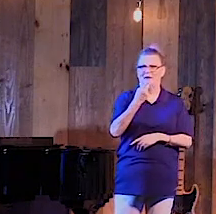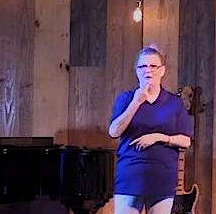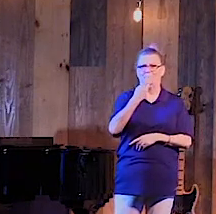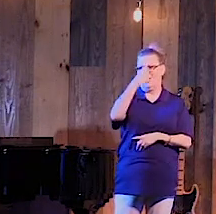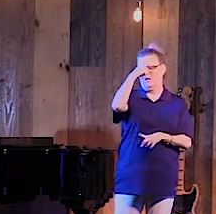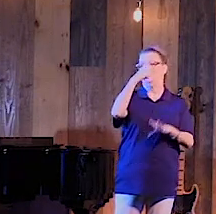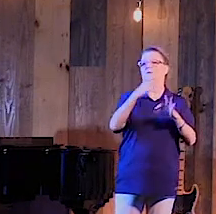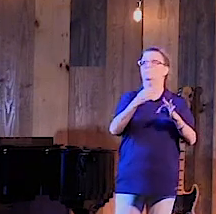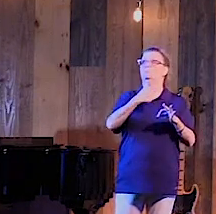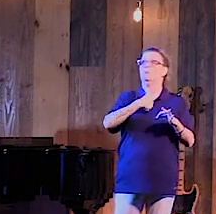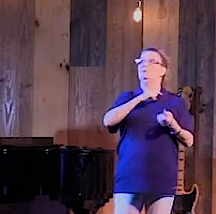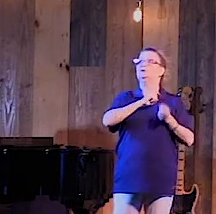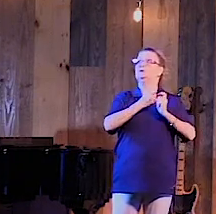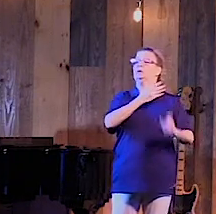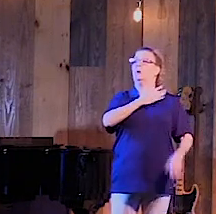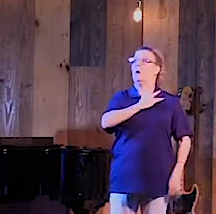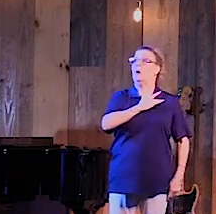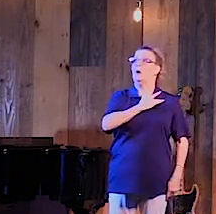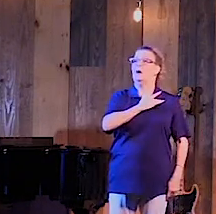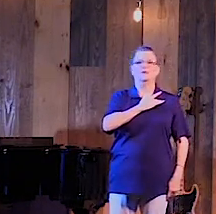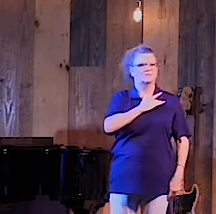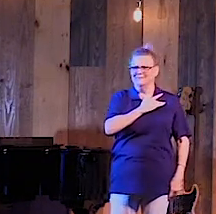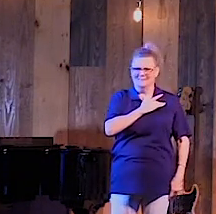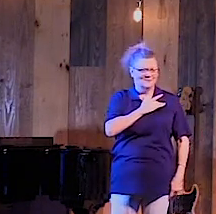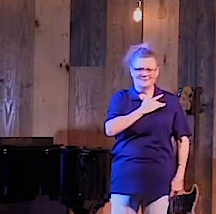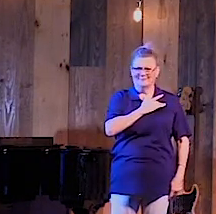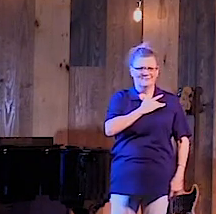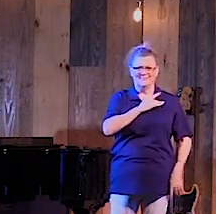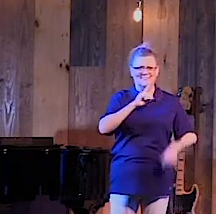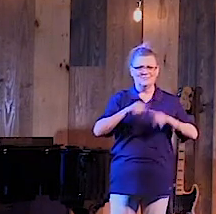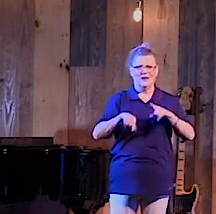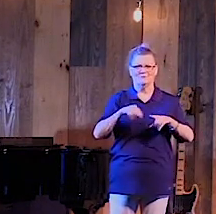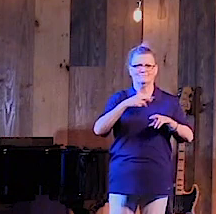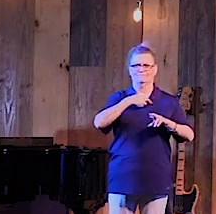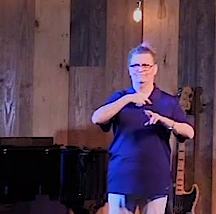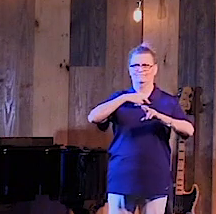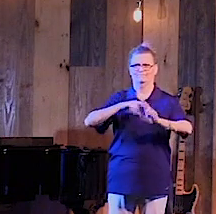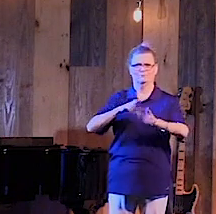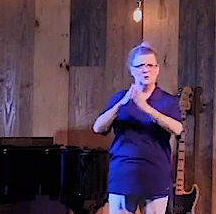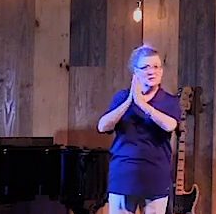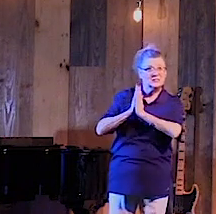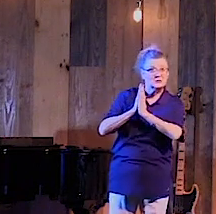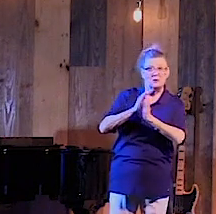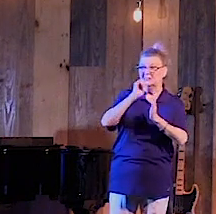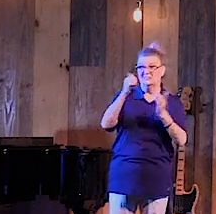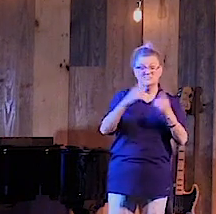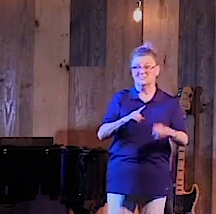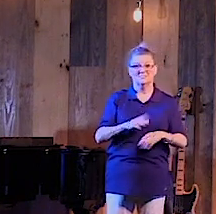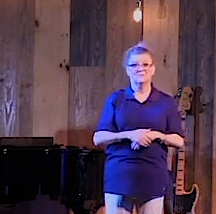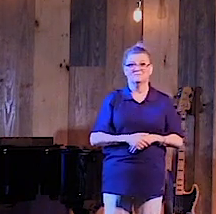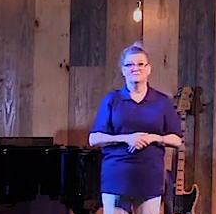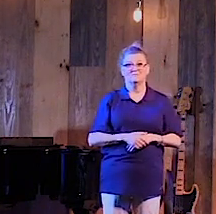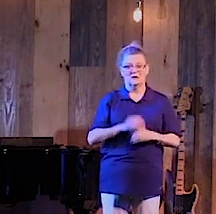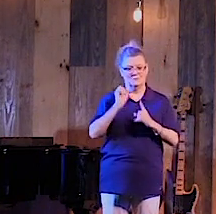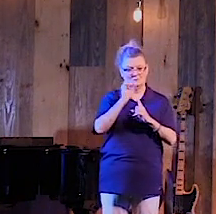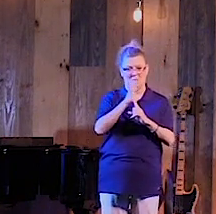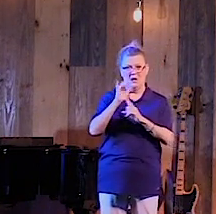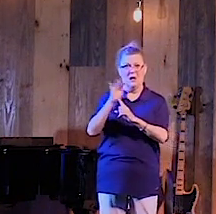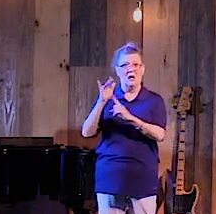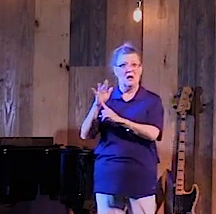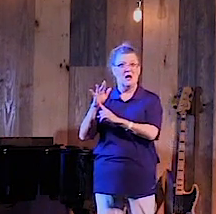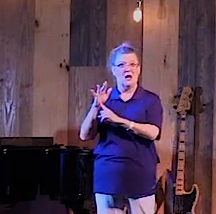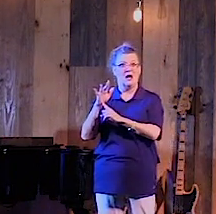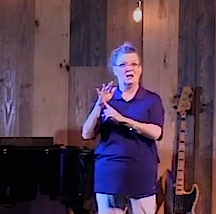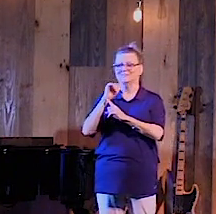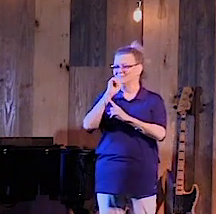better. It doesn't happen by saying religious prayers. It never happens by lighting a bunch of candles. It won't